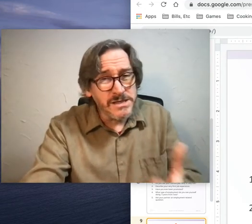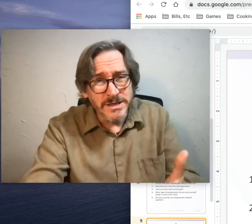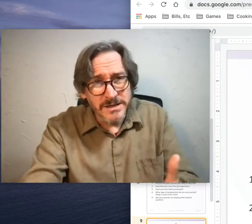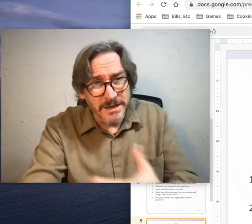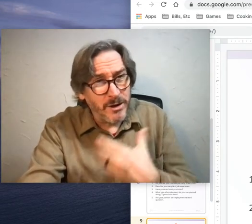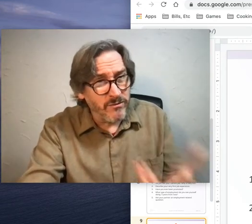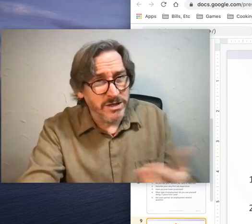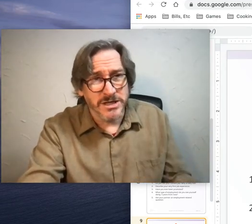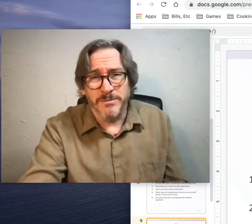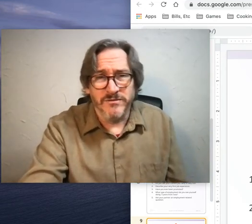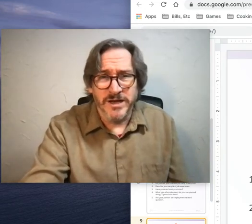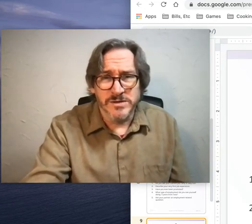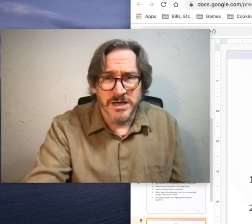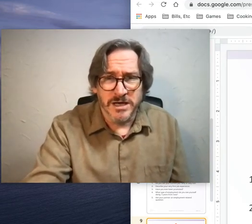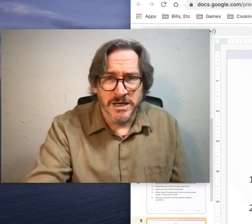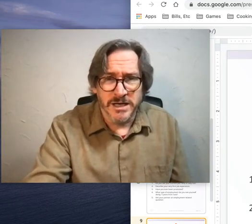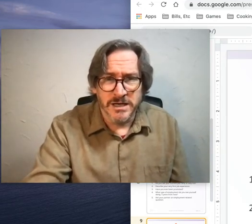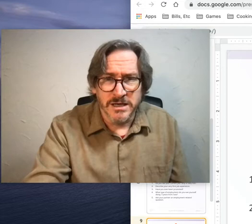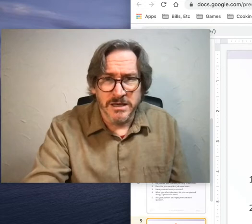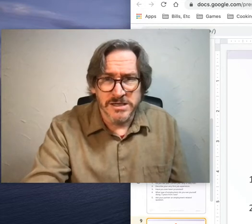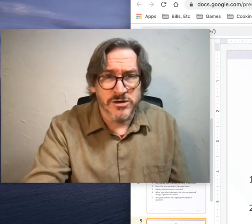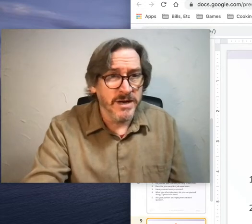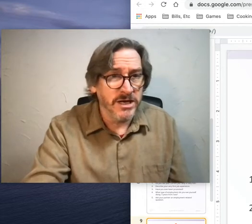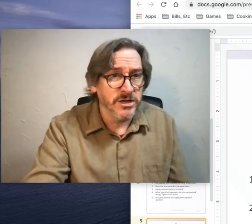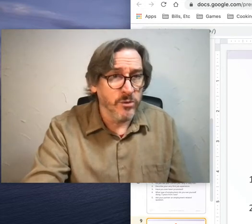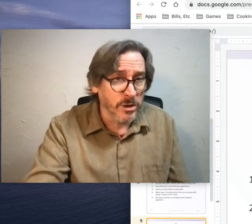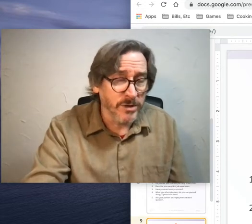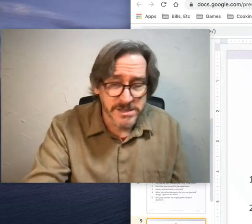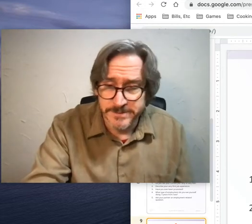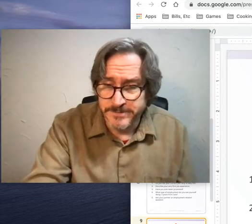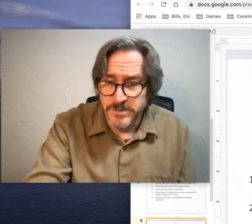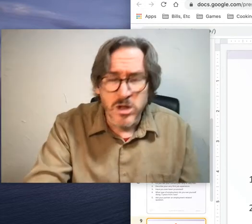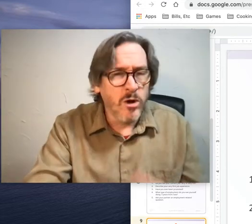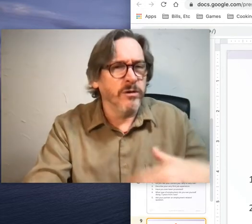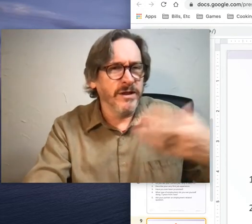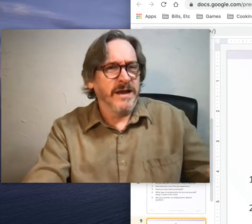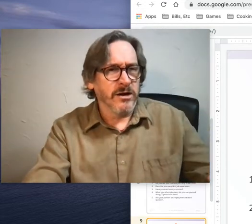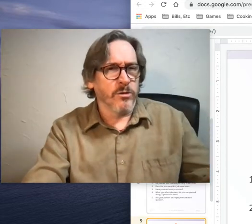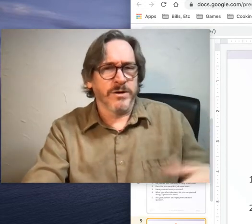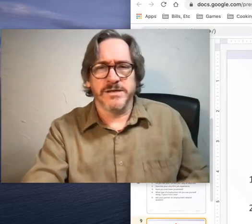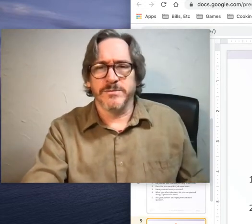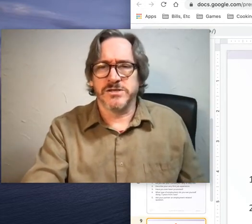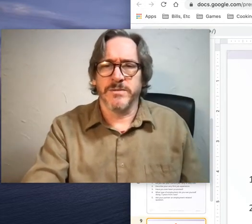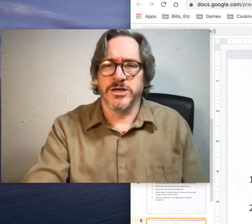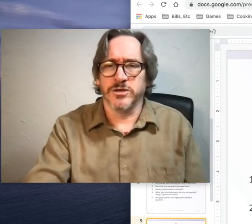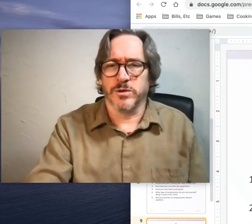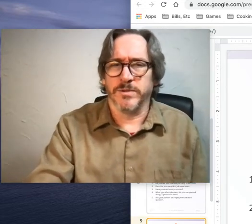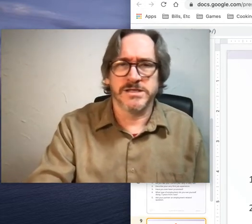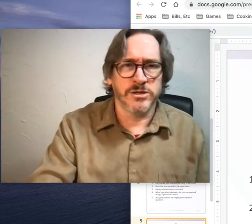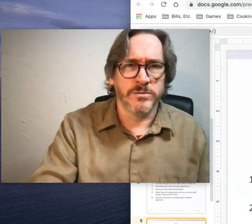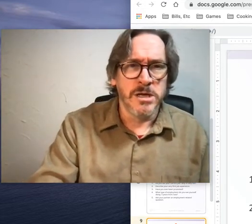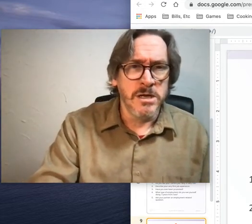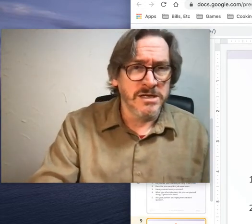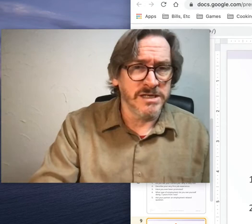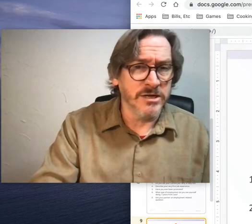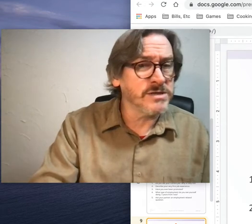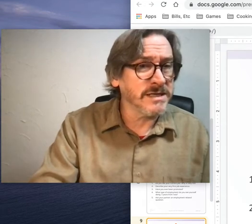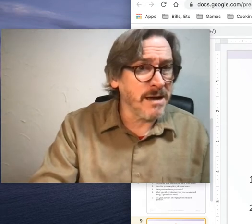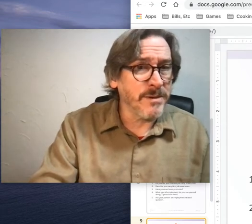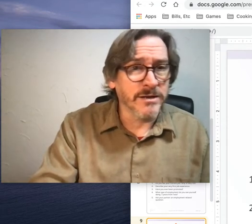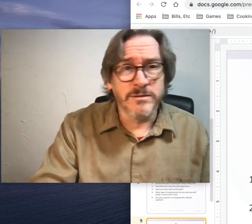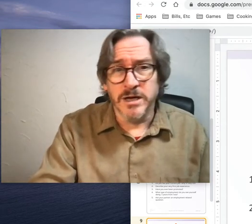And something to think about, we've watched a couple of videos on discrimination in the workplace, or that incorporate some discrimination in the workplace. So it's